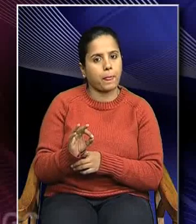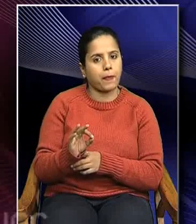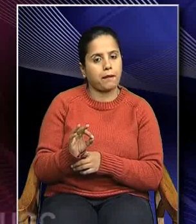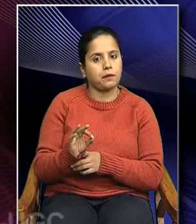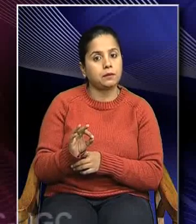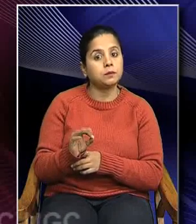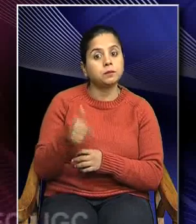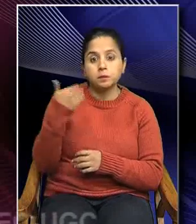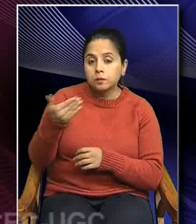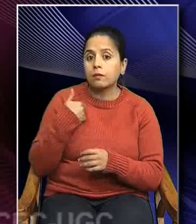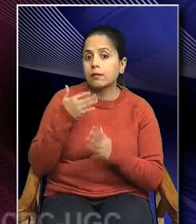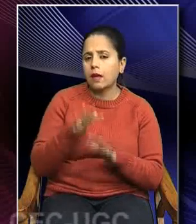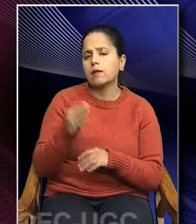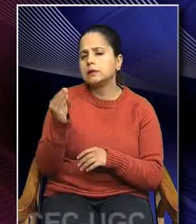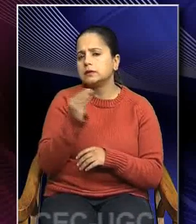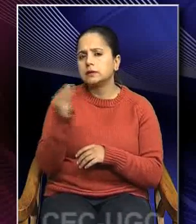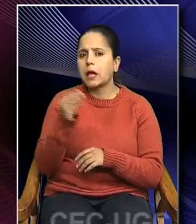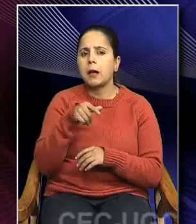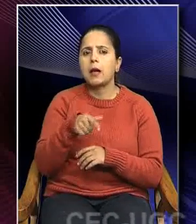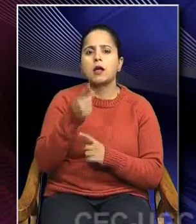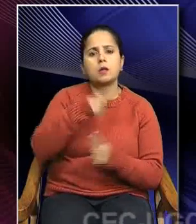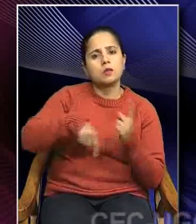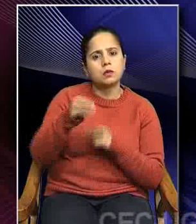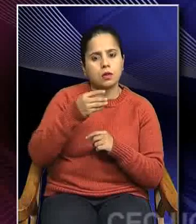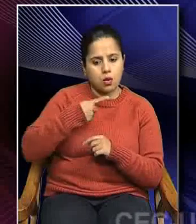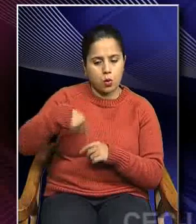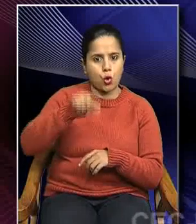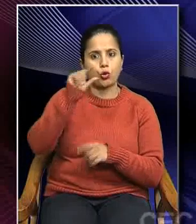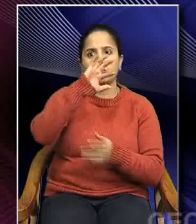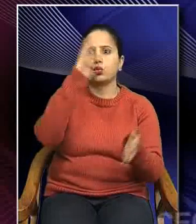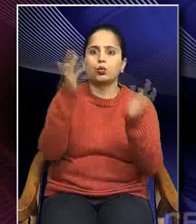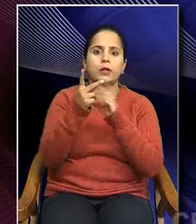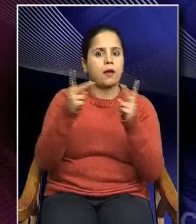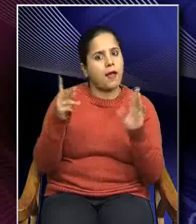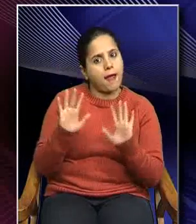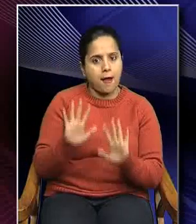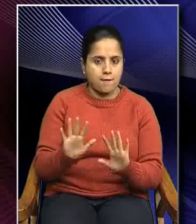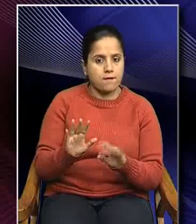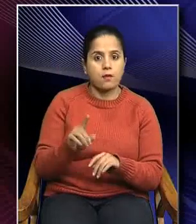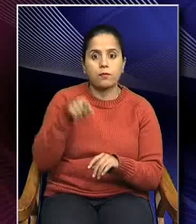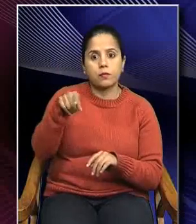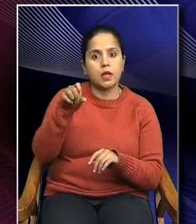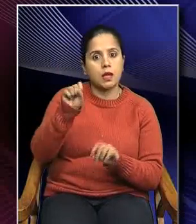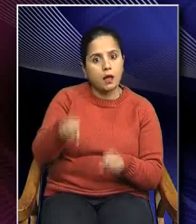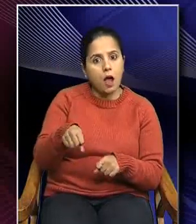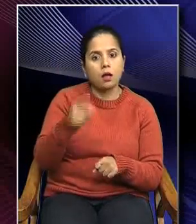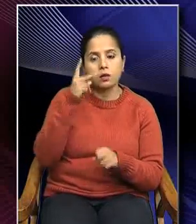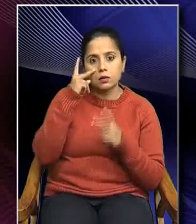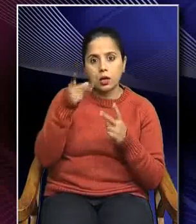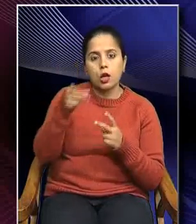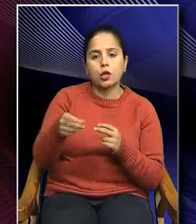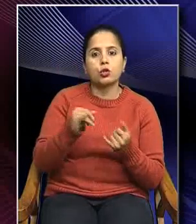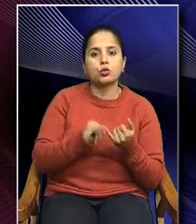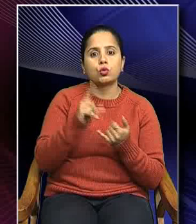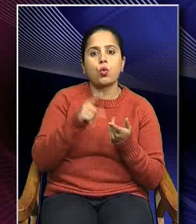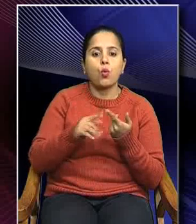have something around us in the universe which can be held to be the source of